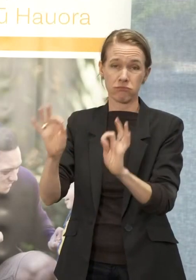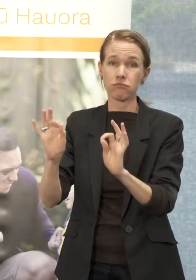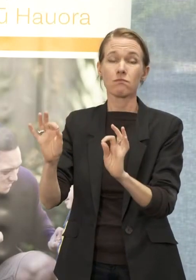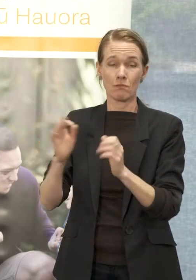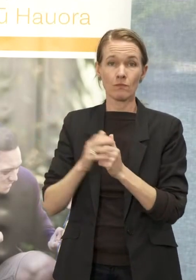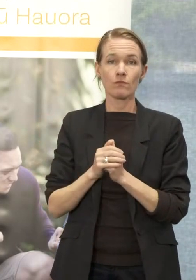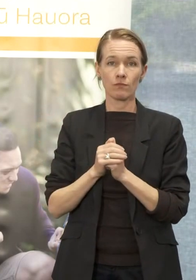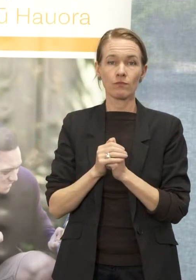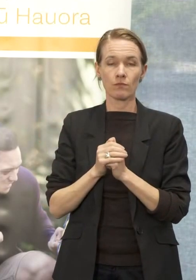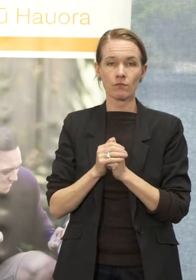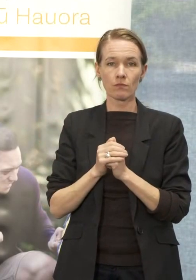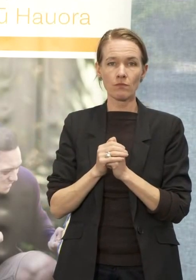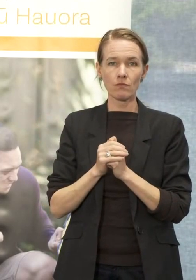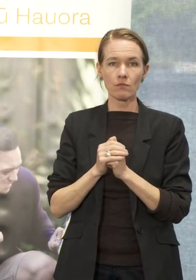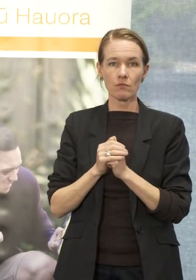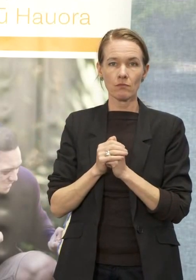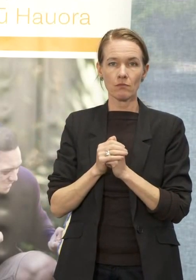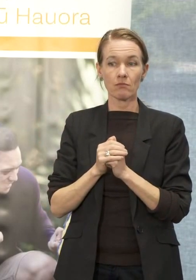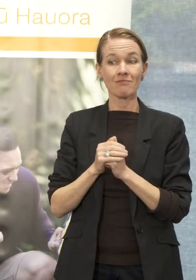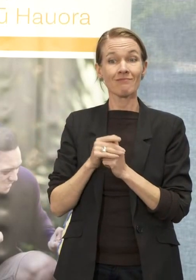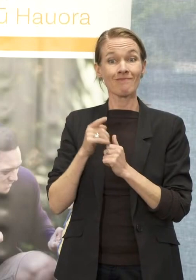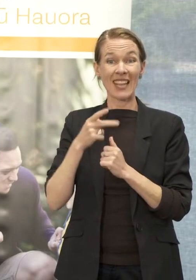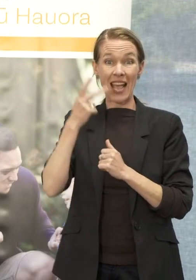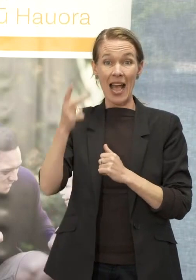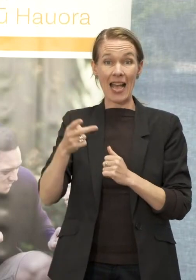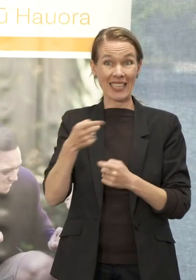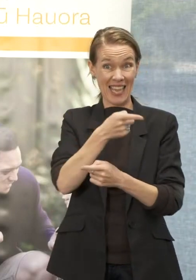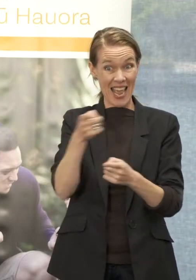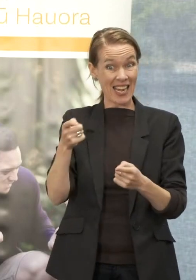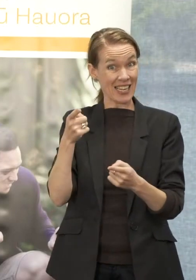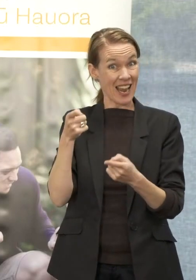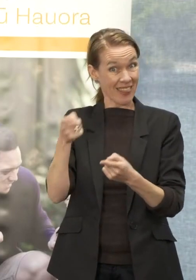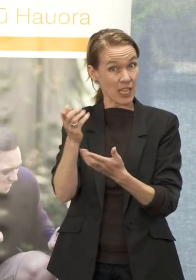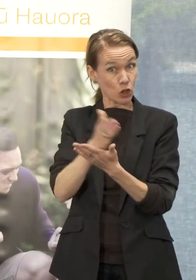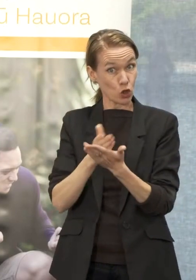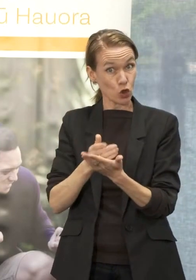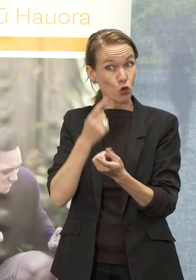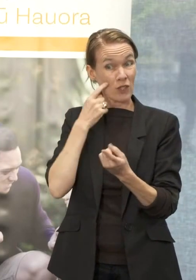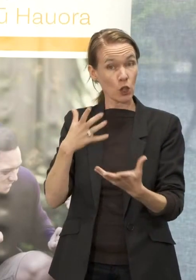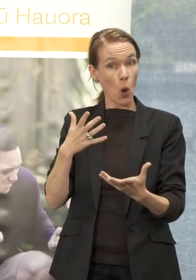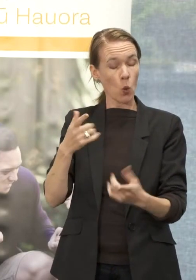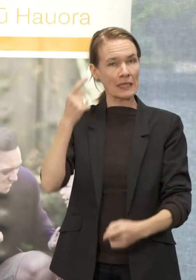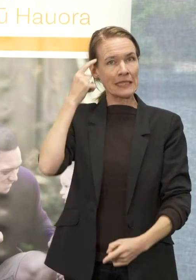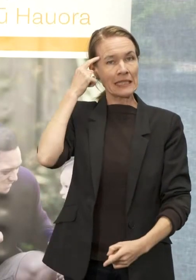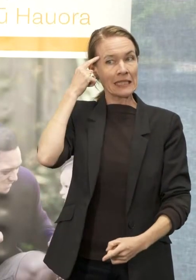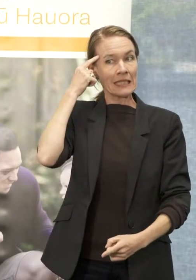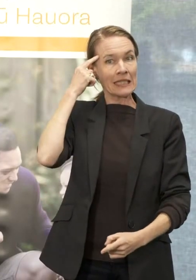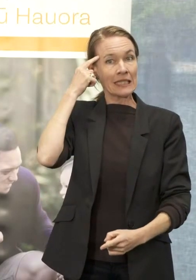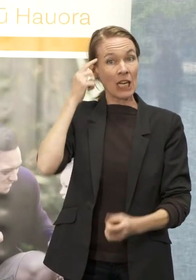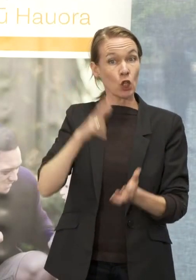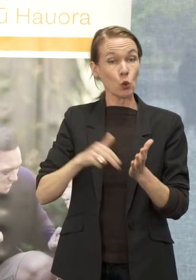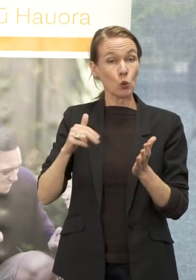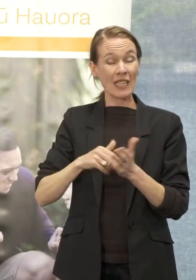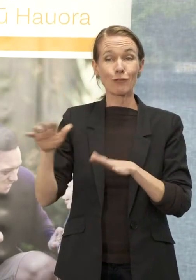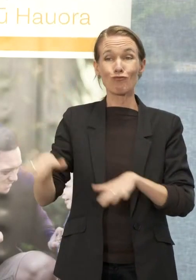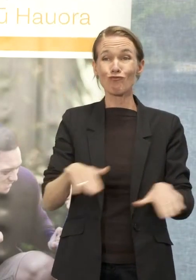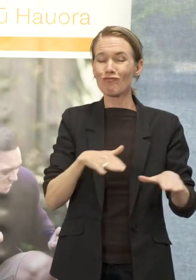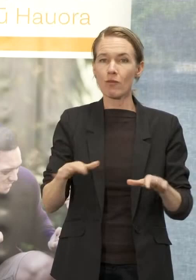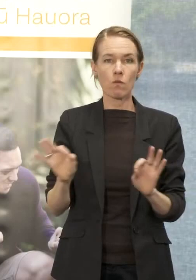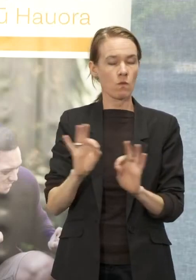thinking. But it is a timely reminder to all of us to remain vigilant for